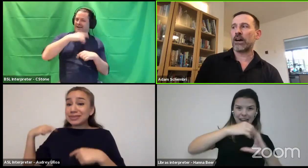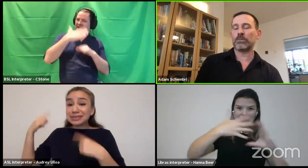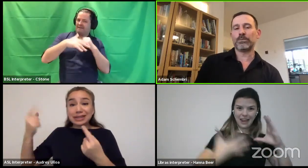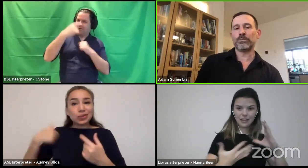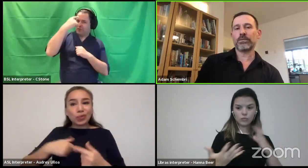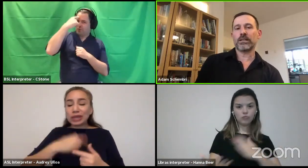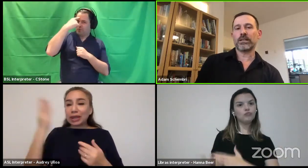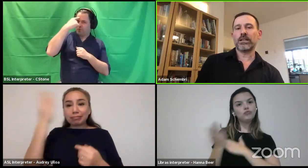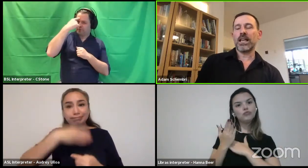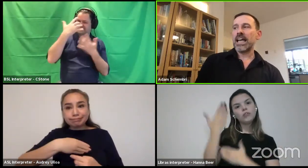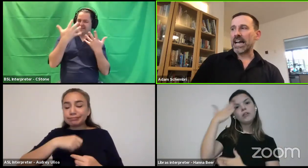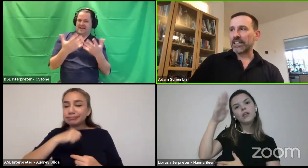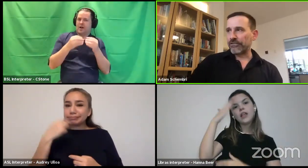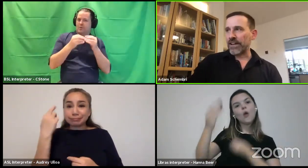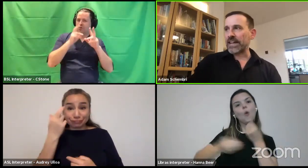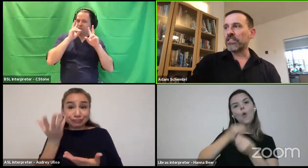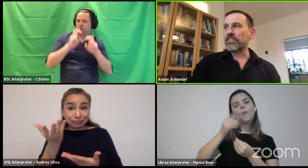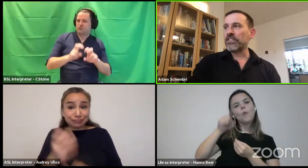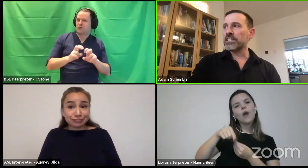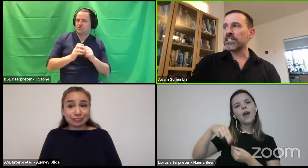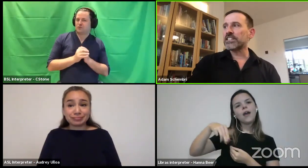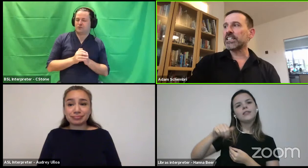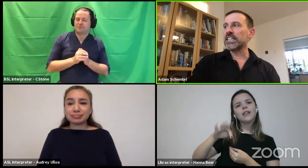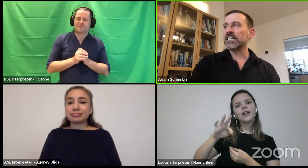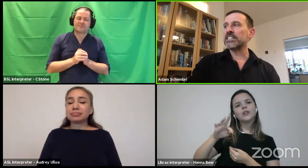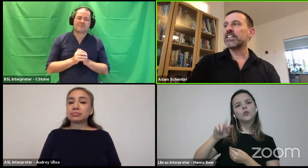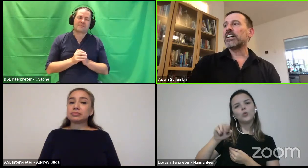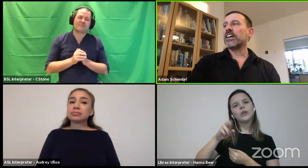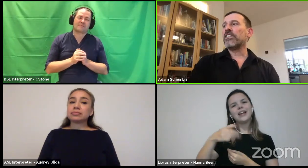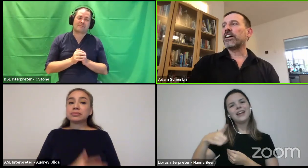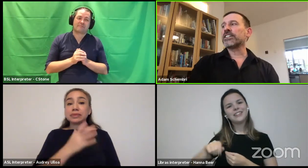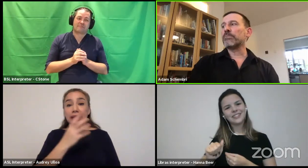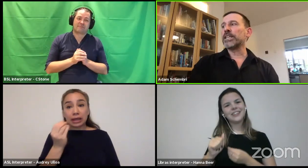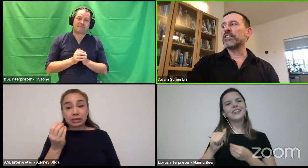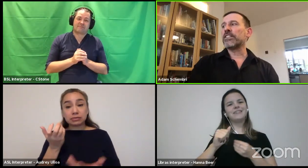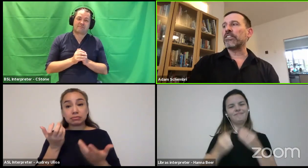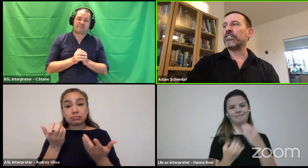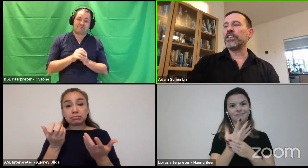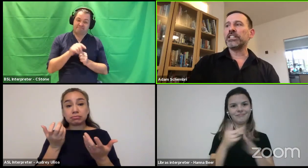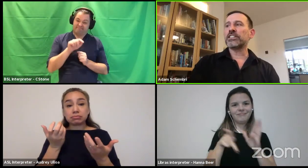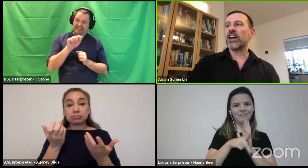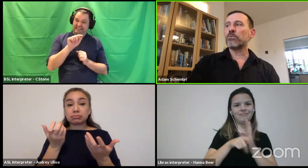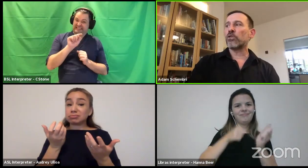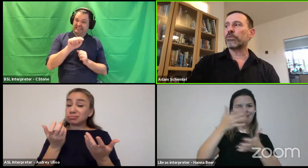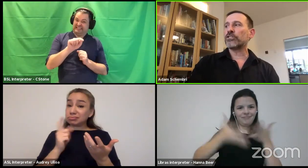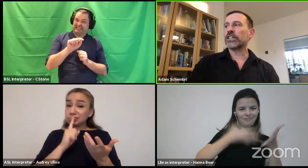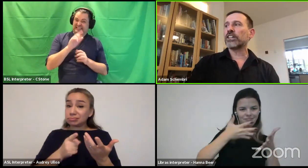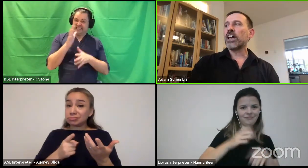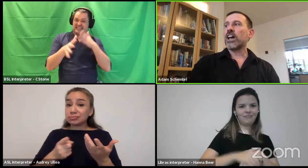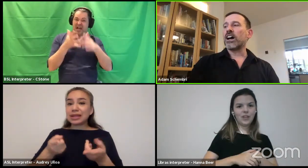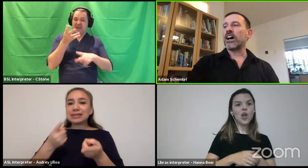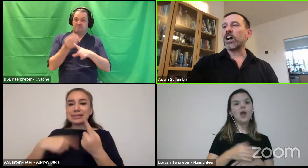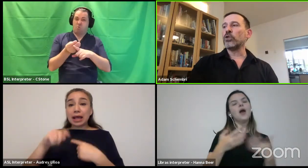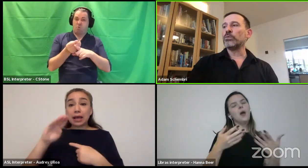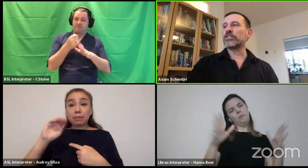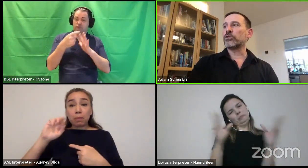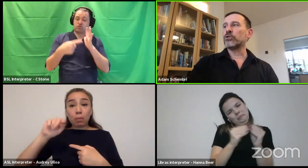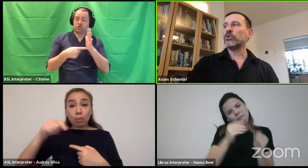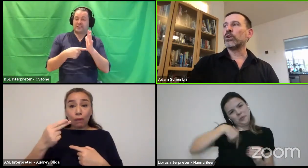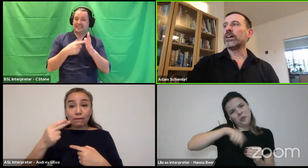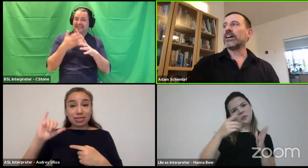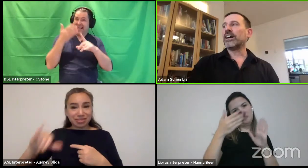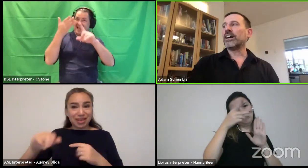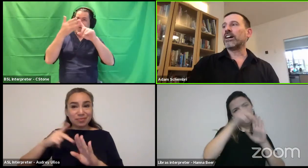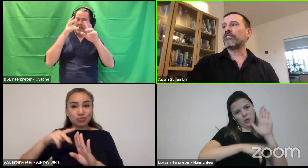now. And in fact, this is something that the SignMorph project hopes